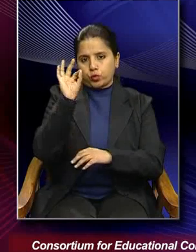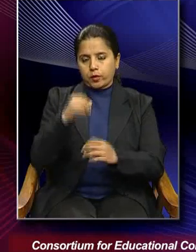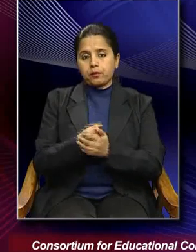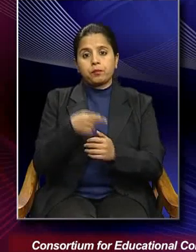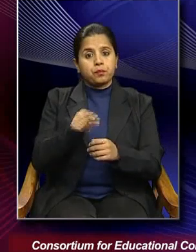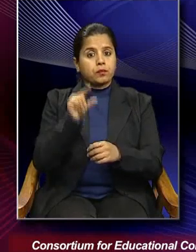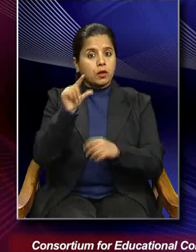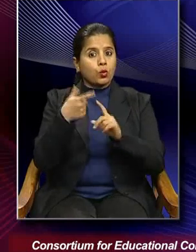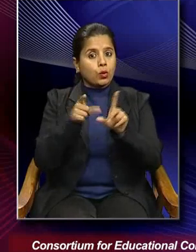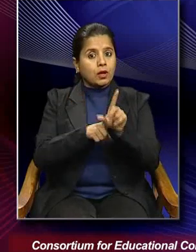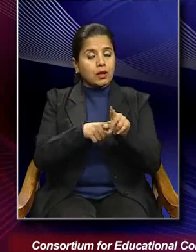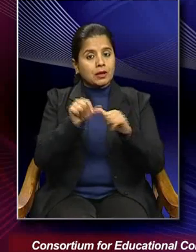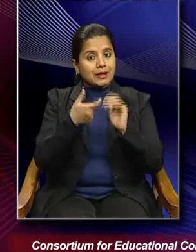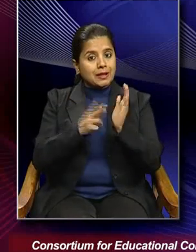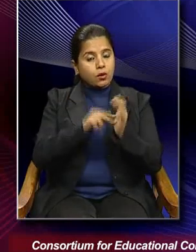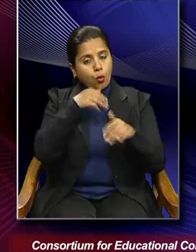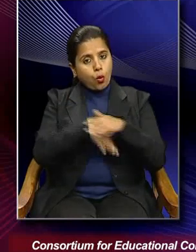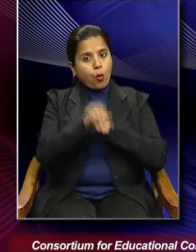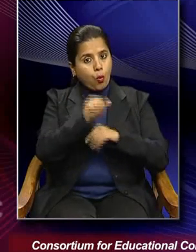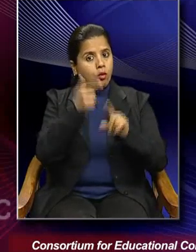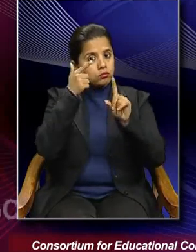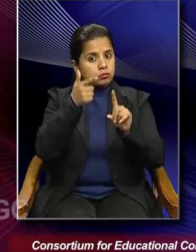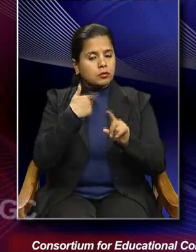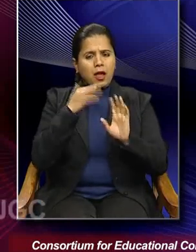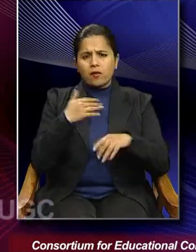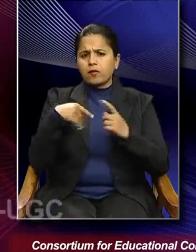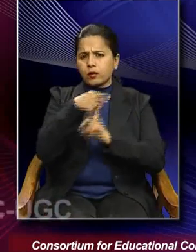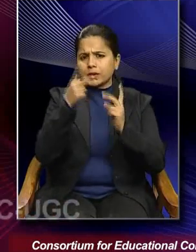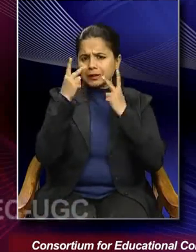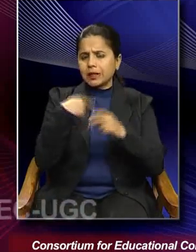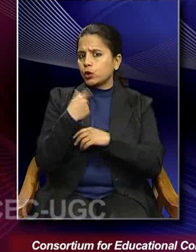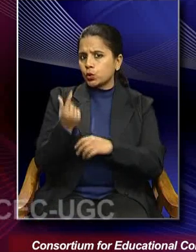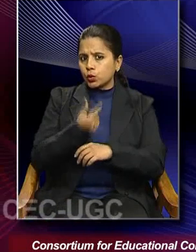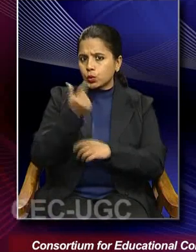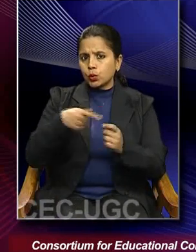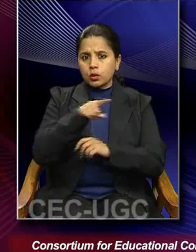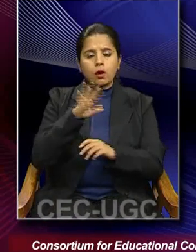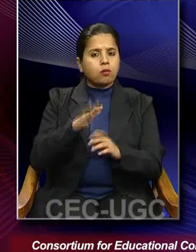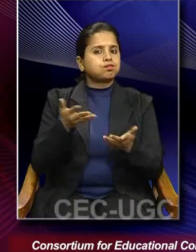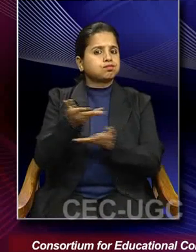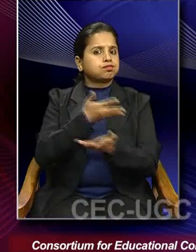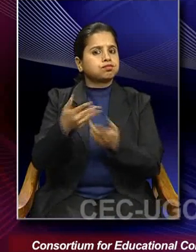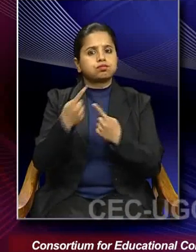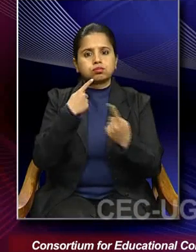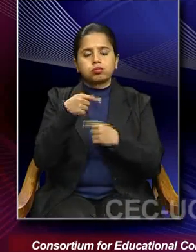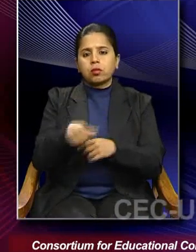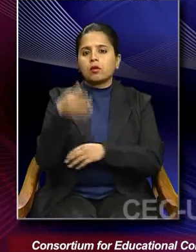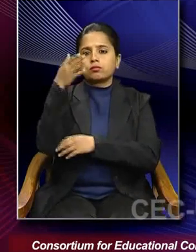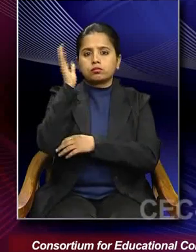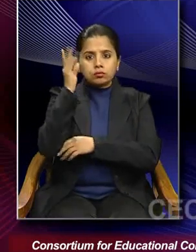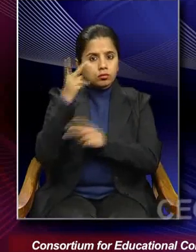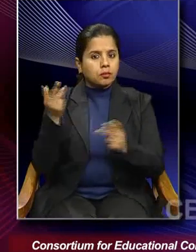under utilitarian perspective, we have seen using that has been discussed in lecture series